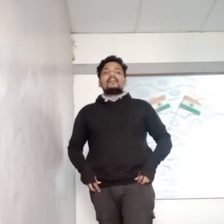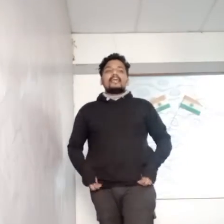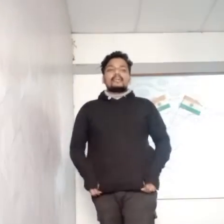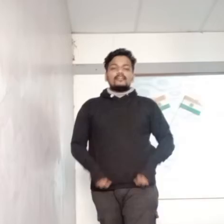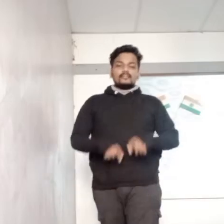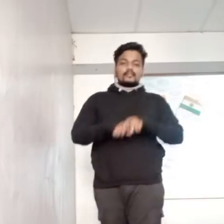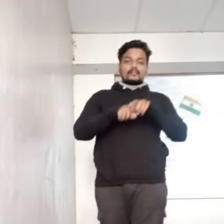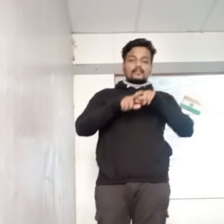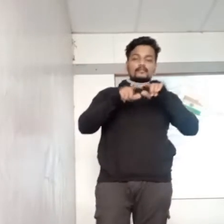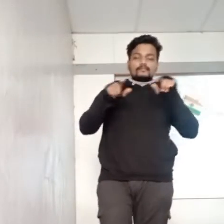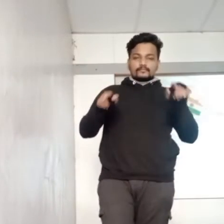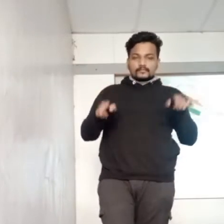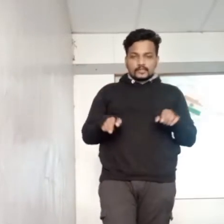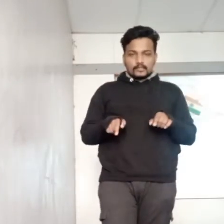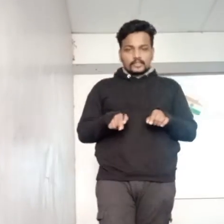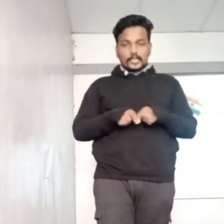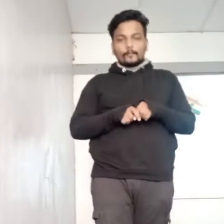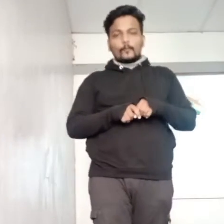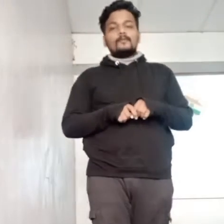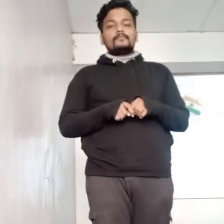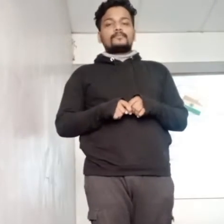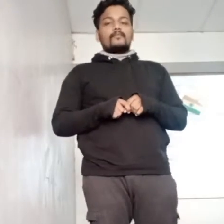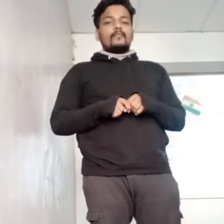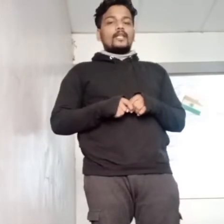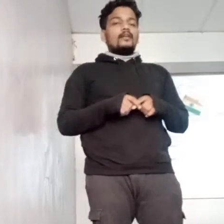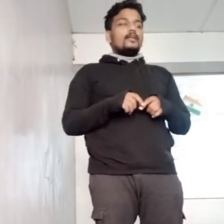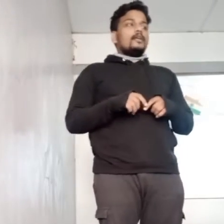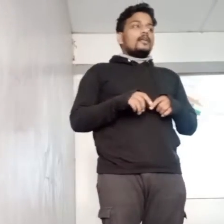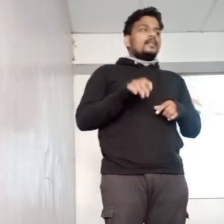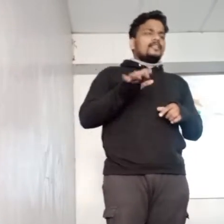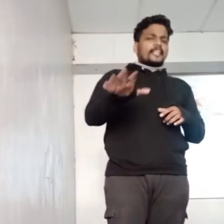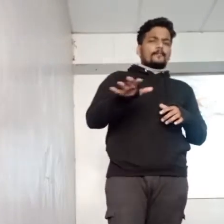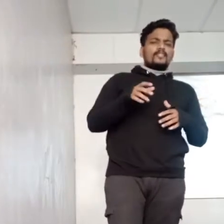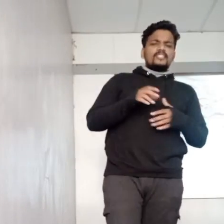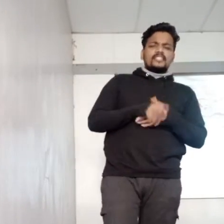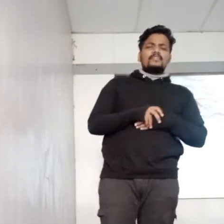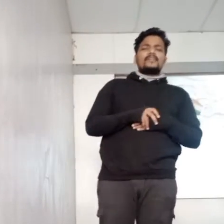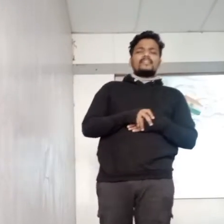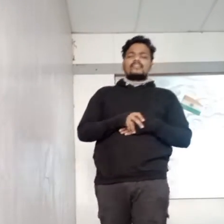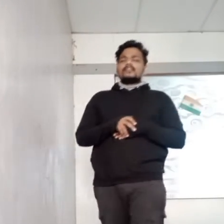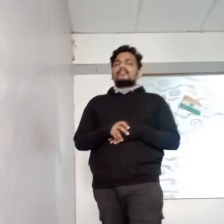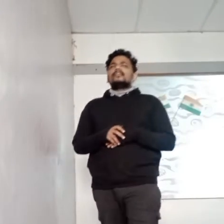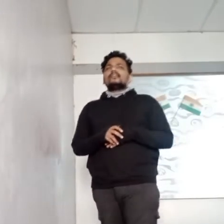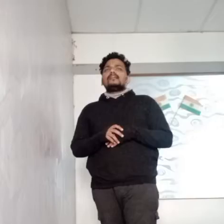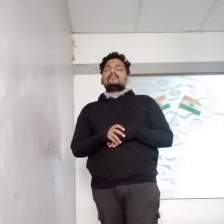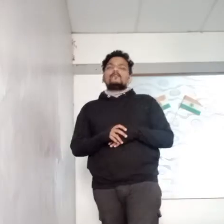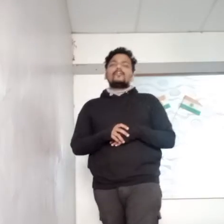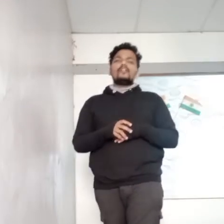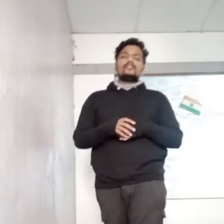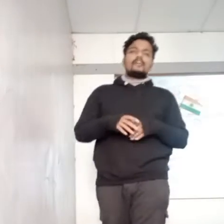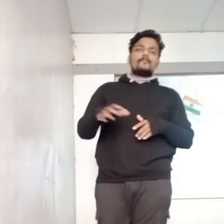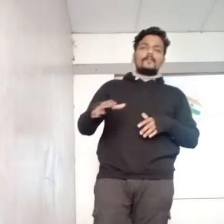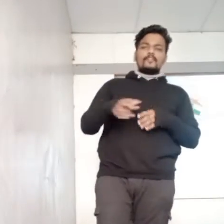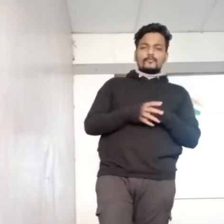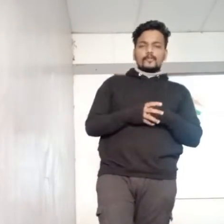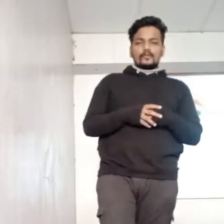like a thread pool. Thread pool is nothing but we all know in our previous video